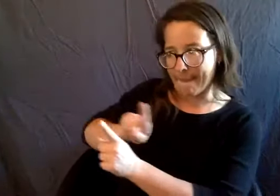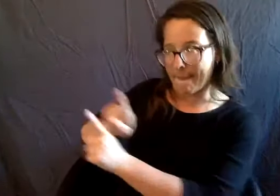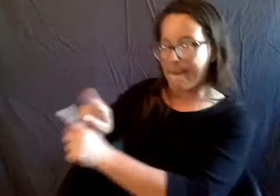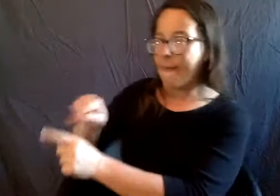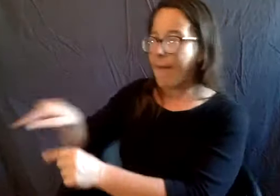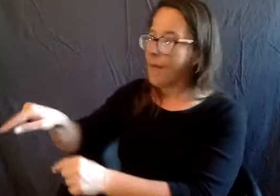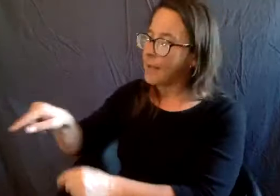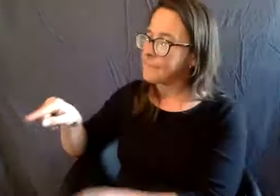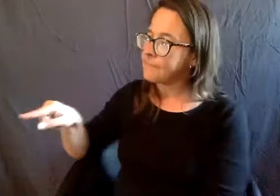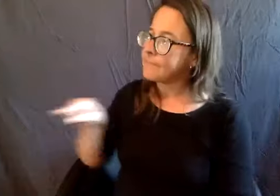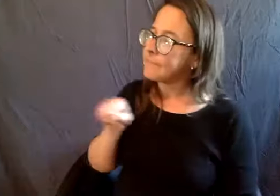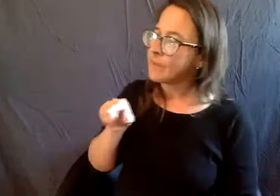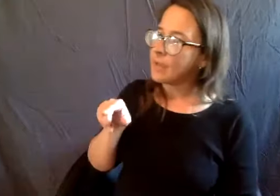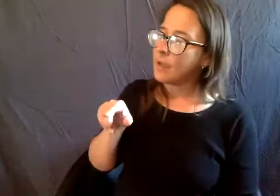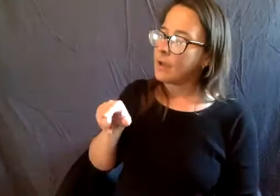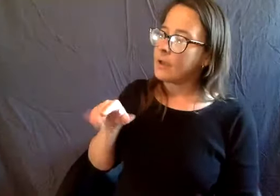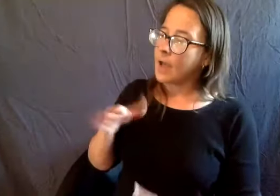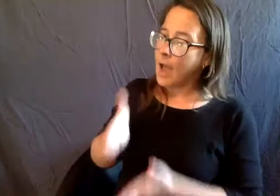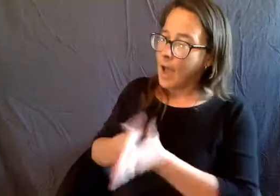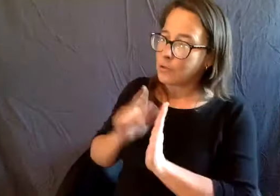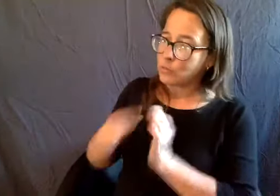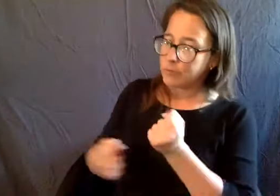need anyone. I've got all the answers. I got it.